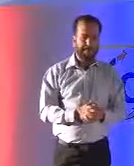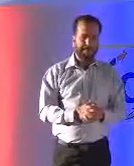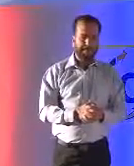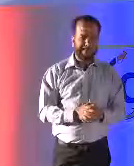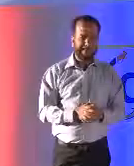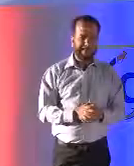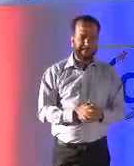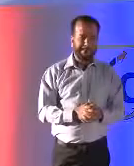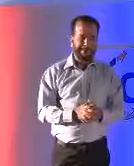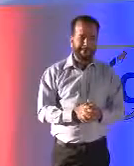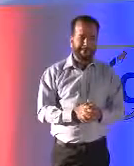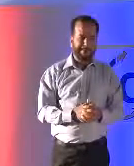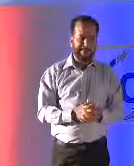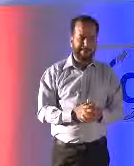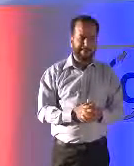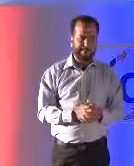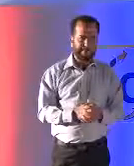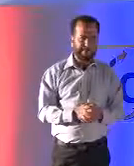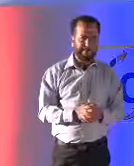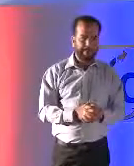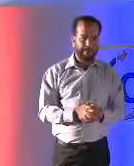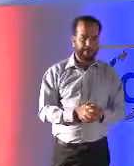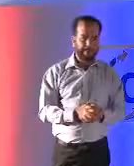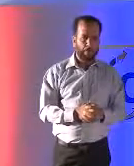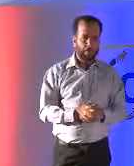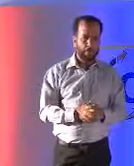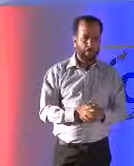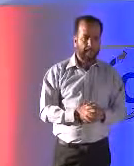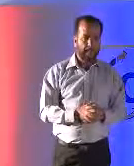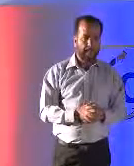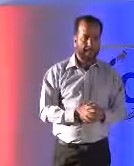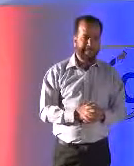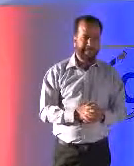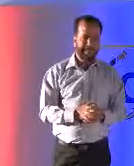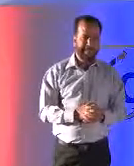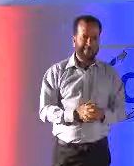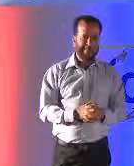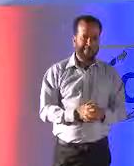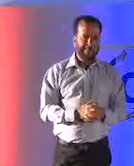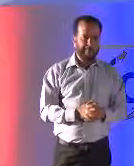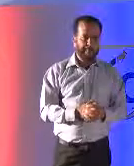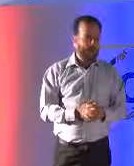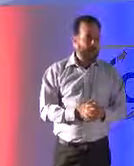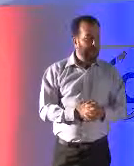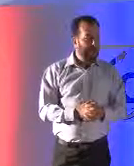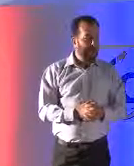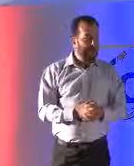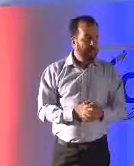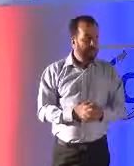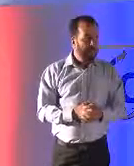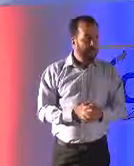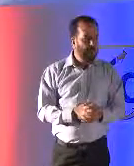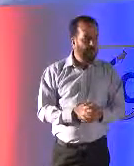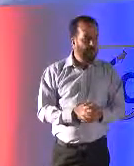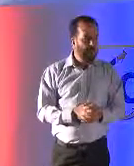proved your skills and obtained a nice competitive employment opportunity and found